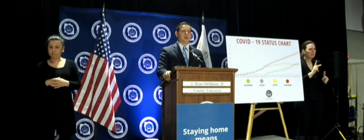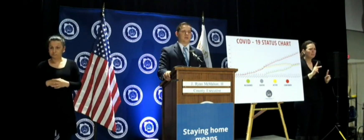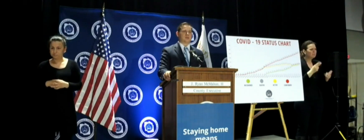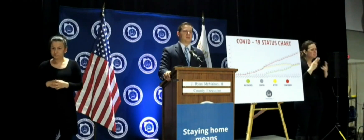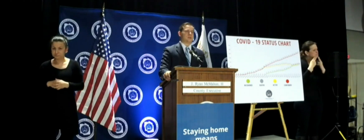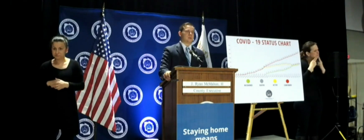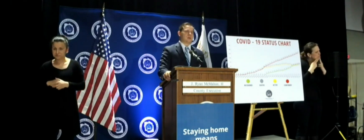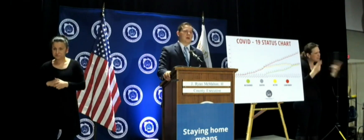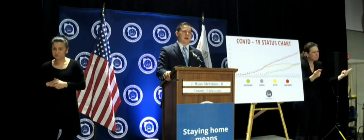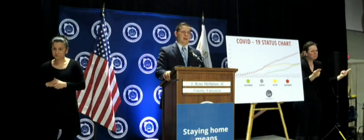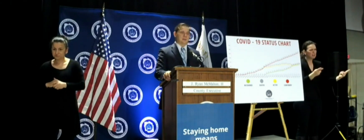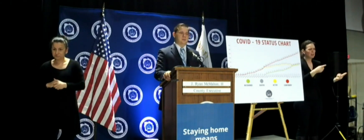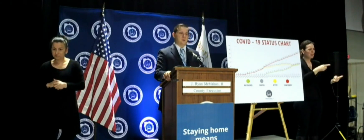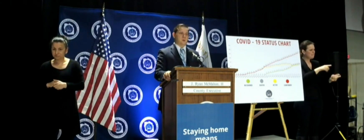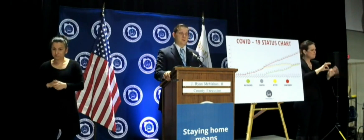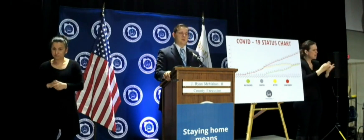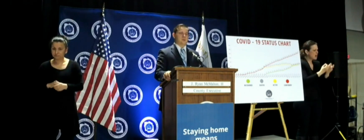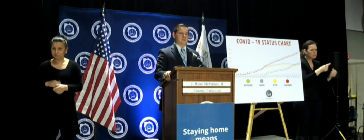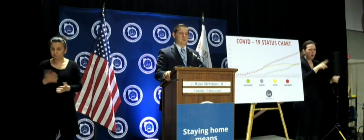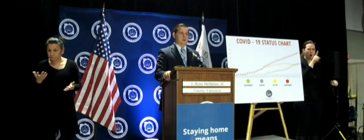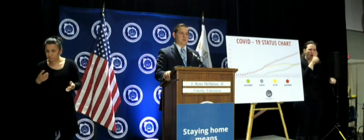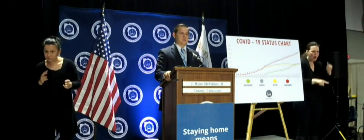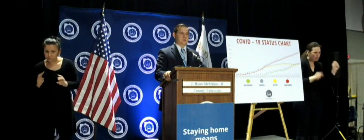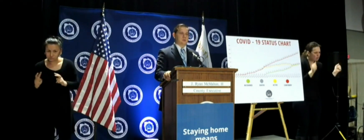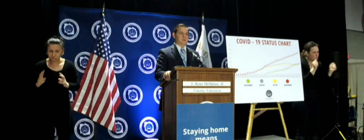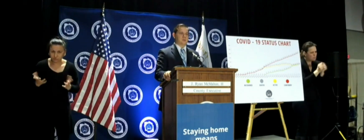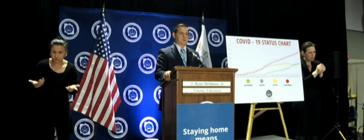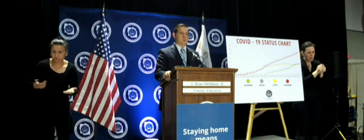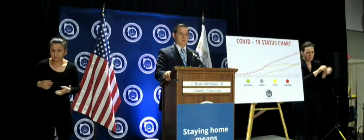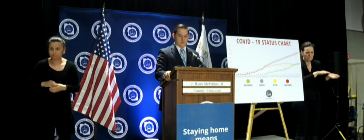of communication. So this is tough.